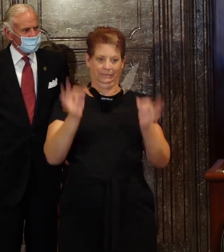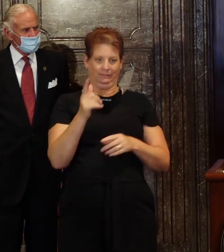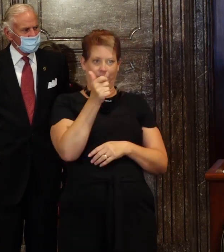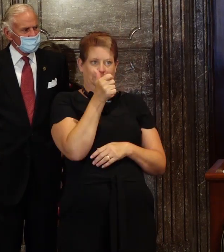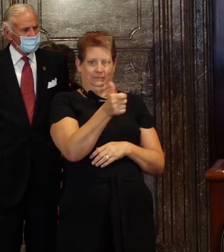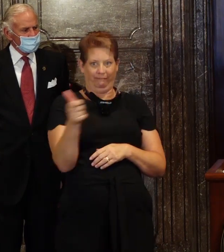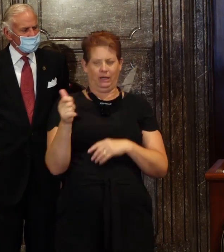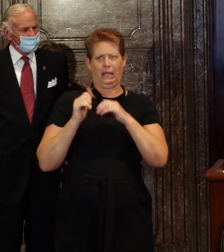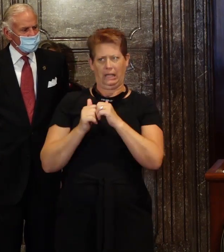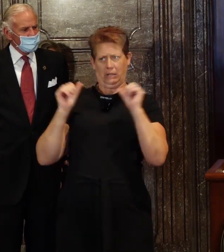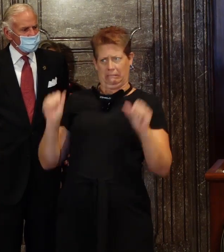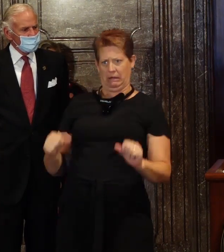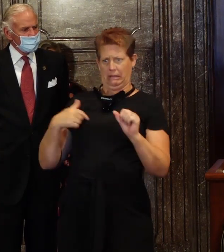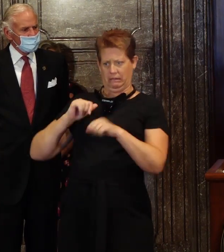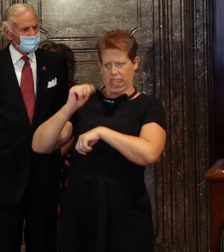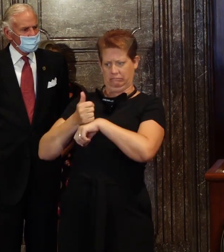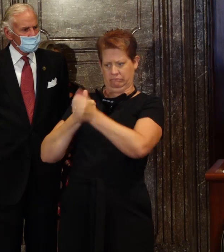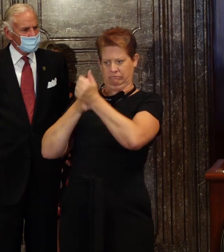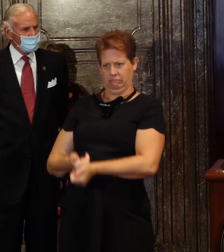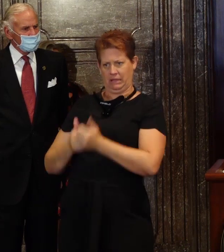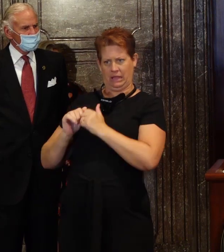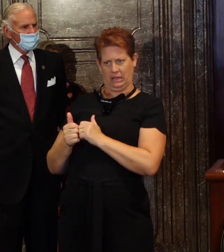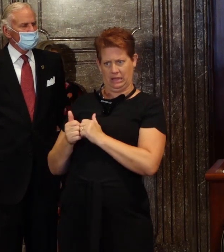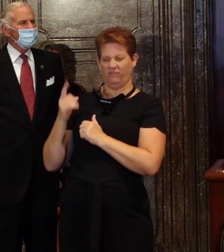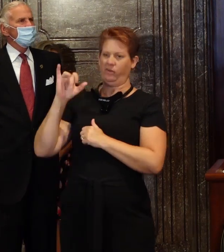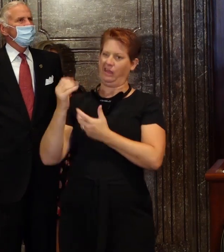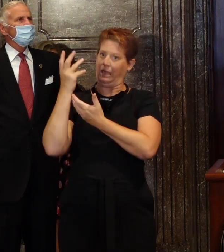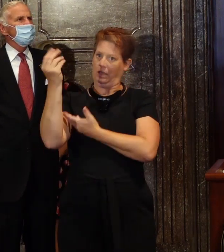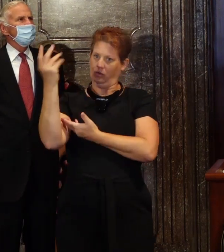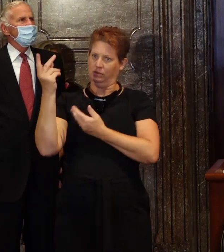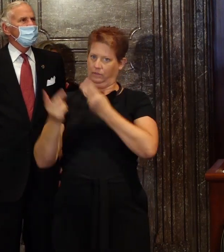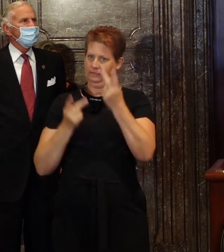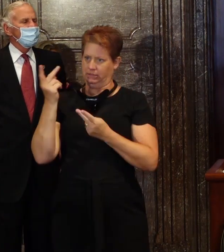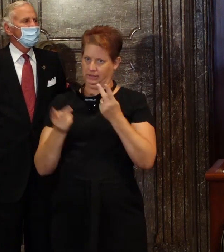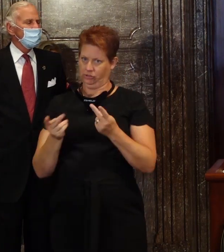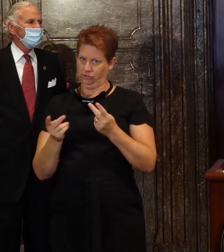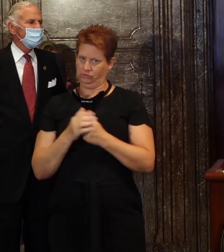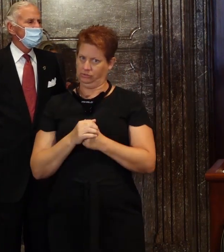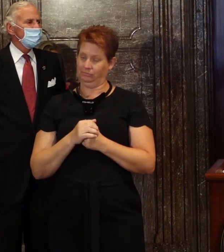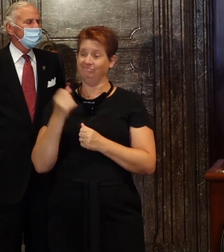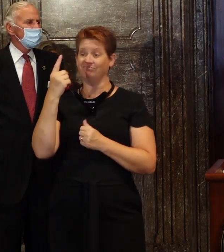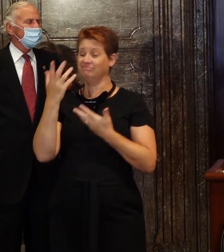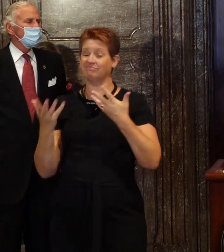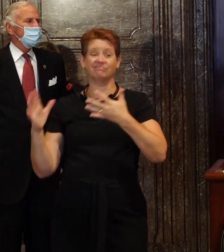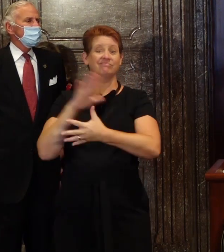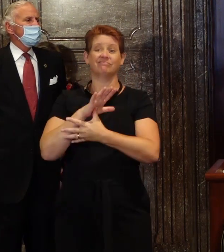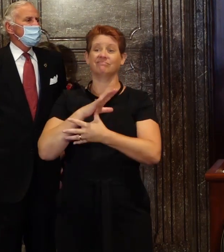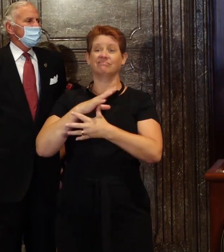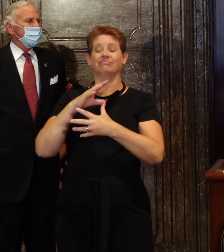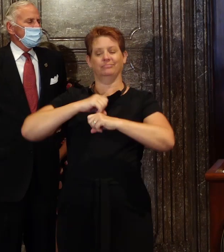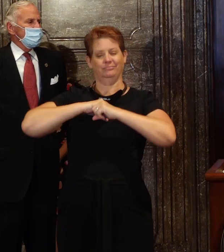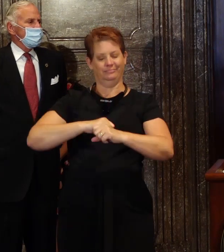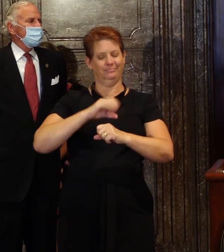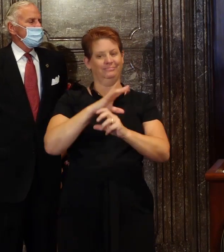to implement these guidelines and limited outdoor visitation while protecting the health of their residents and their